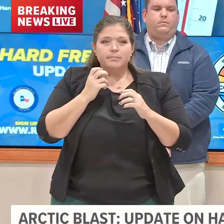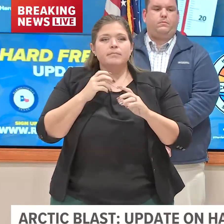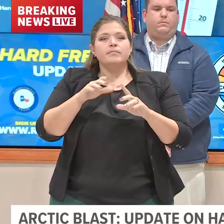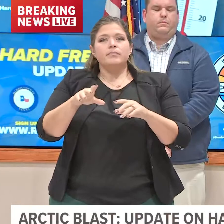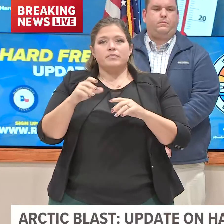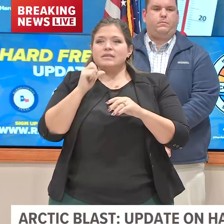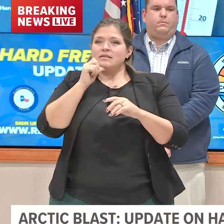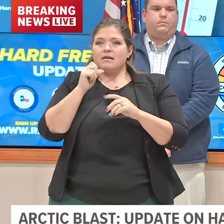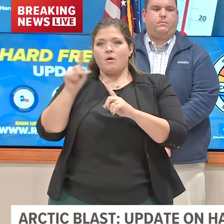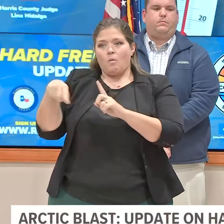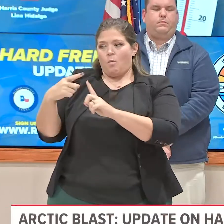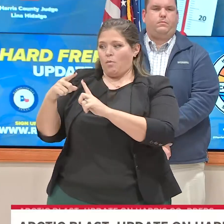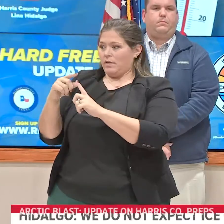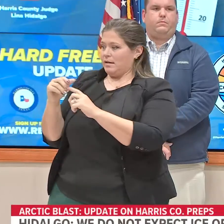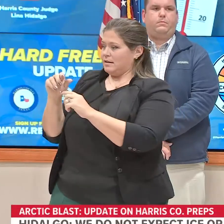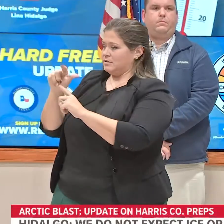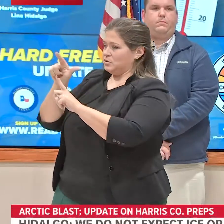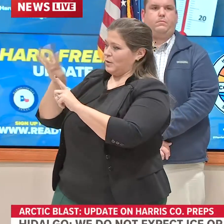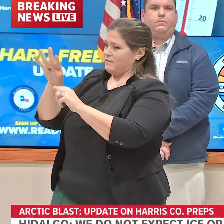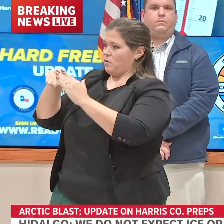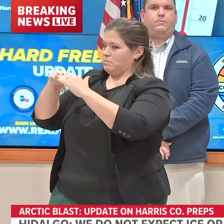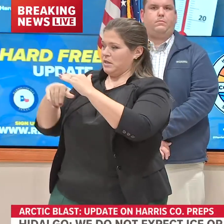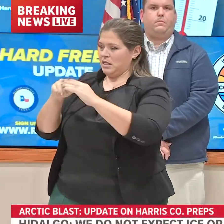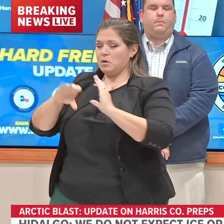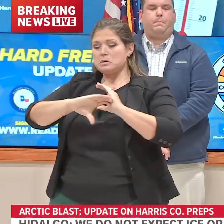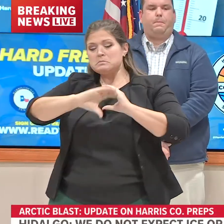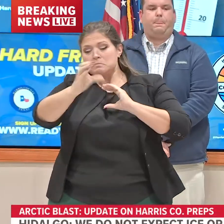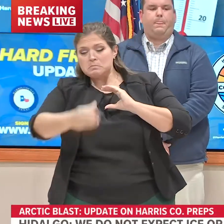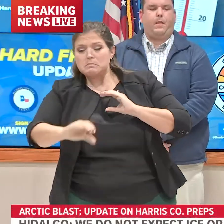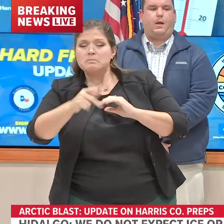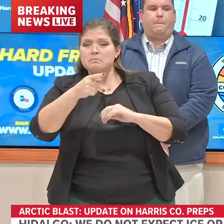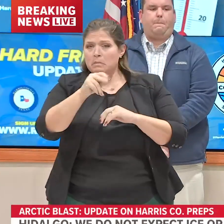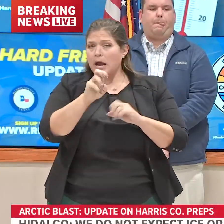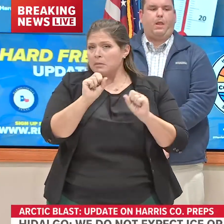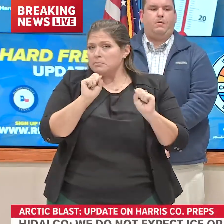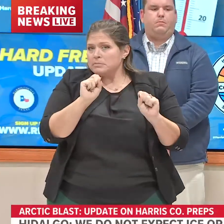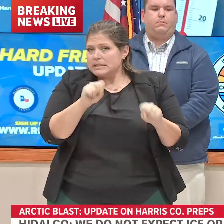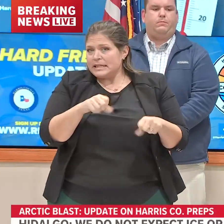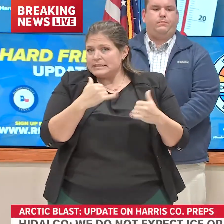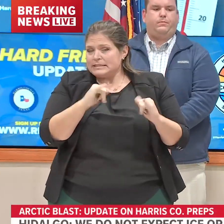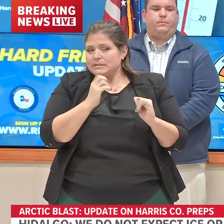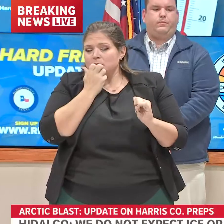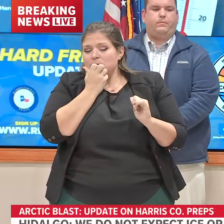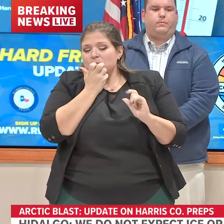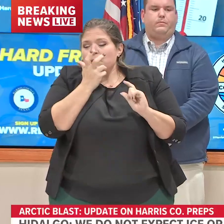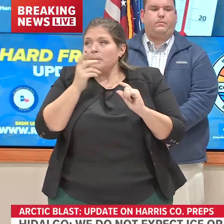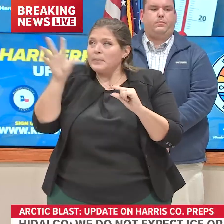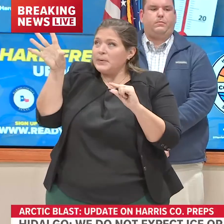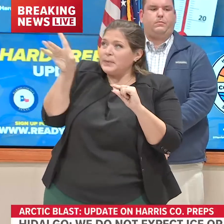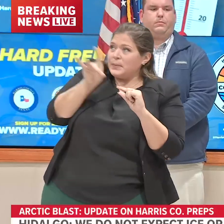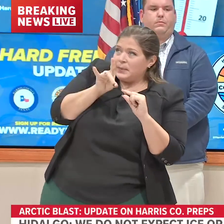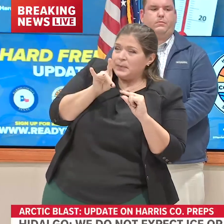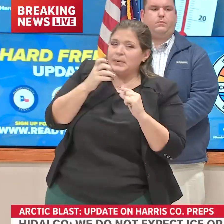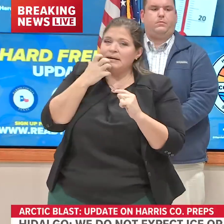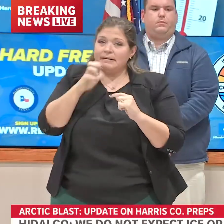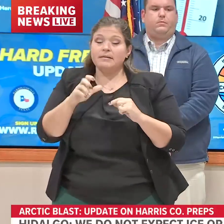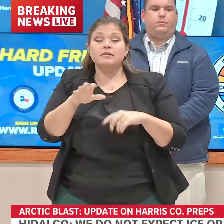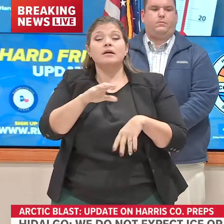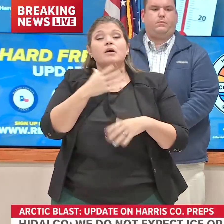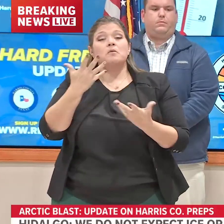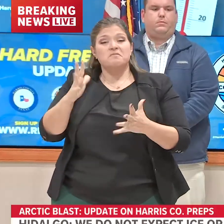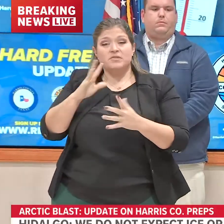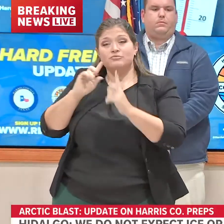what the air temperature might be. And we've spoken to ERCOT, who have assured us that the grid will have